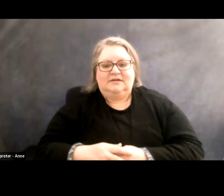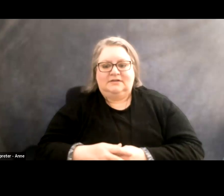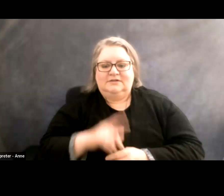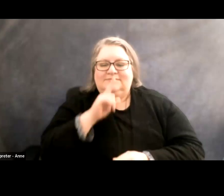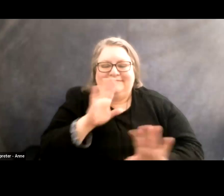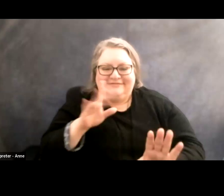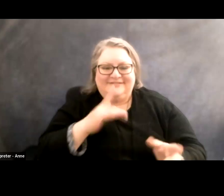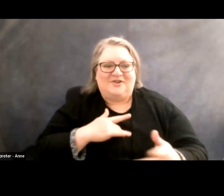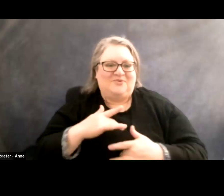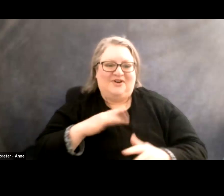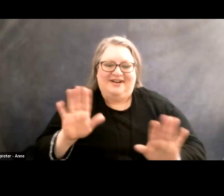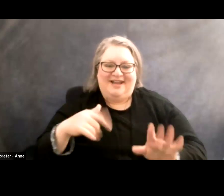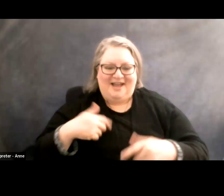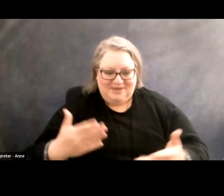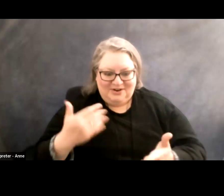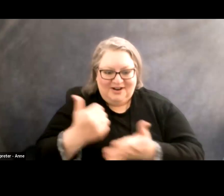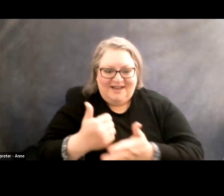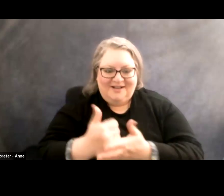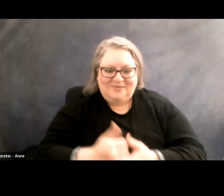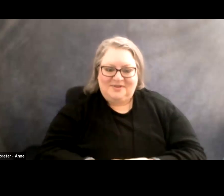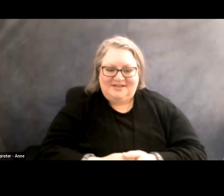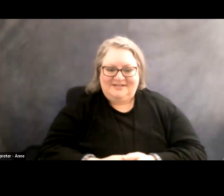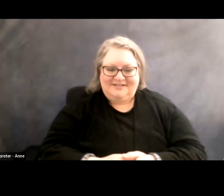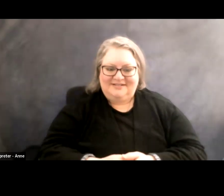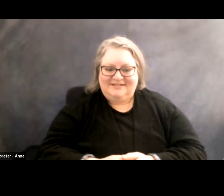don't worry. I'm here to help. And